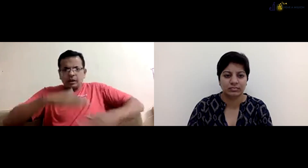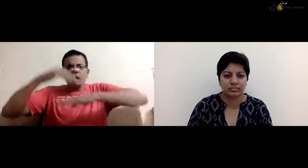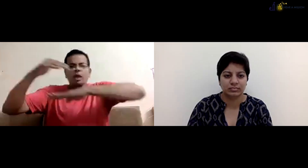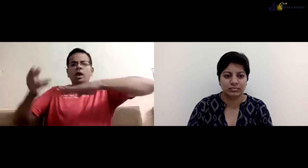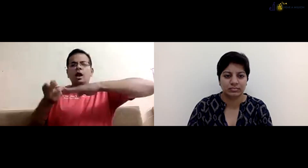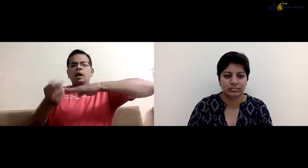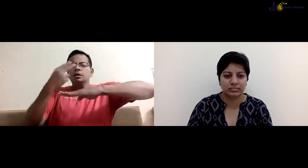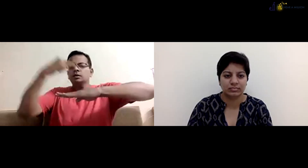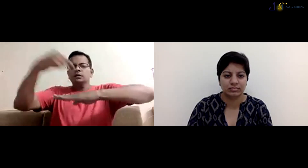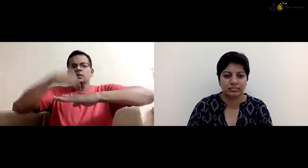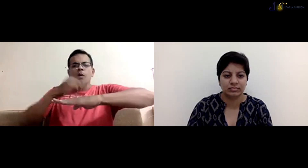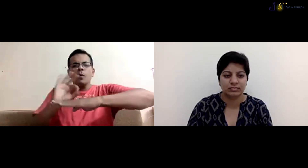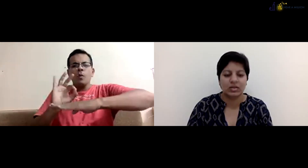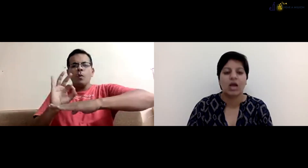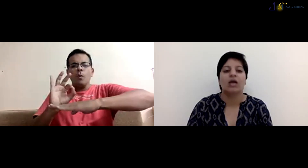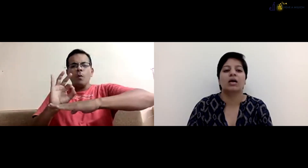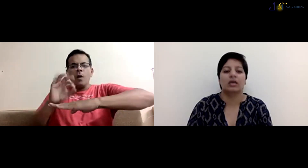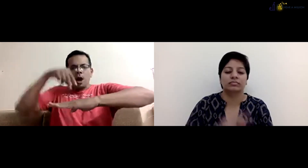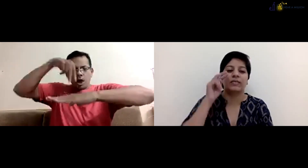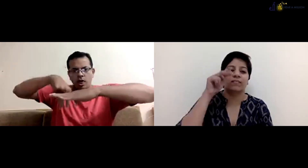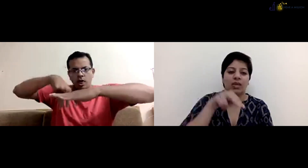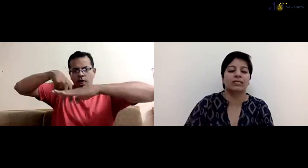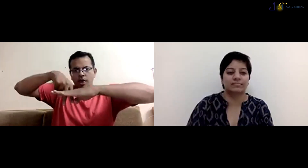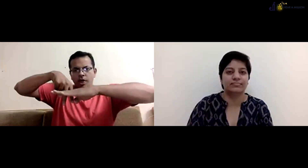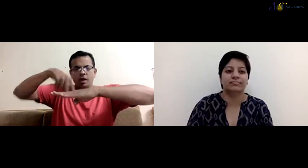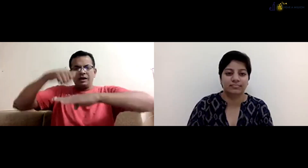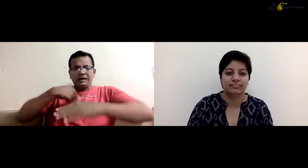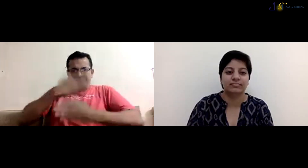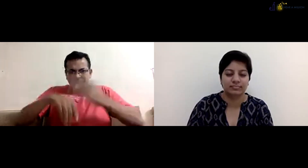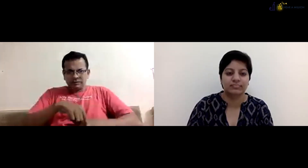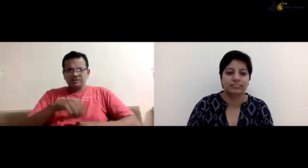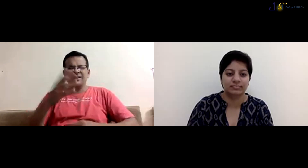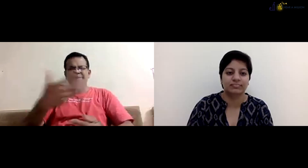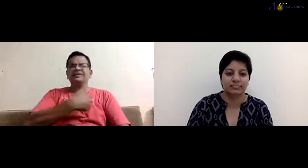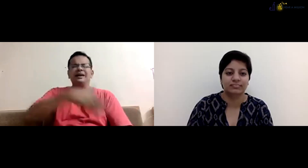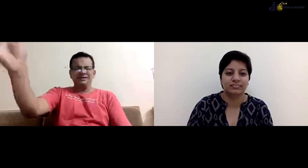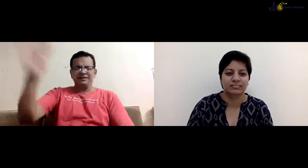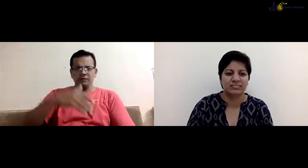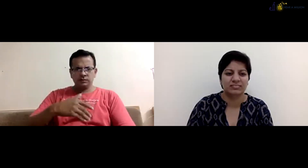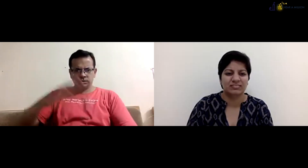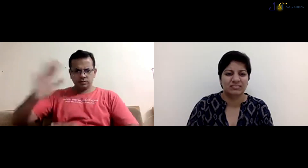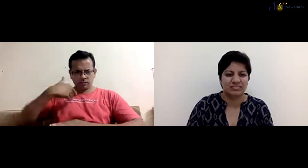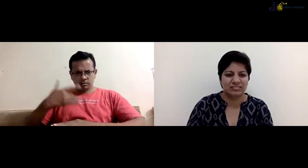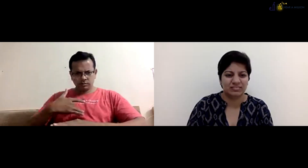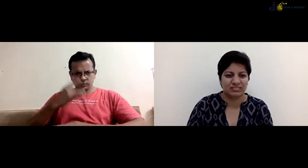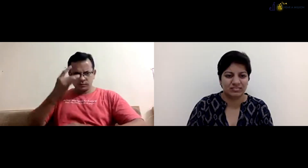say, go away from here. So they, I have the disability